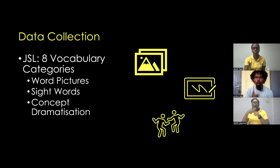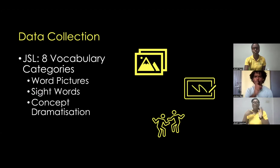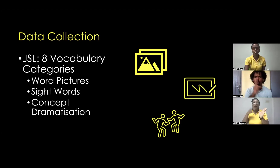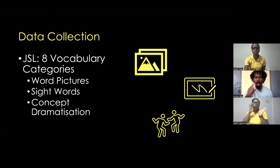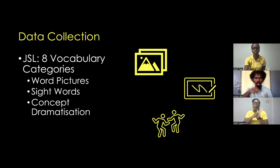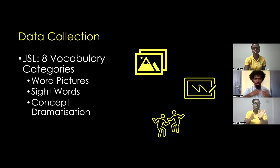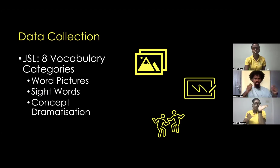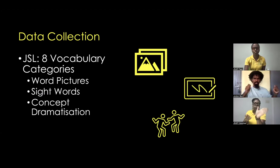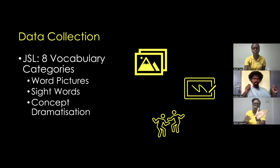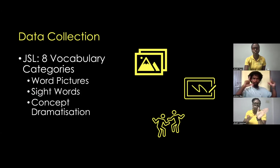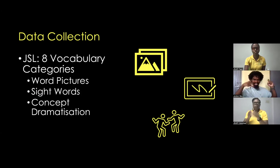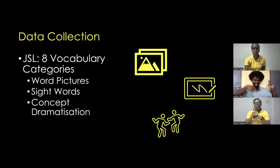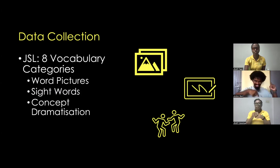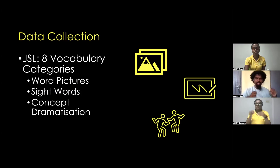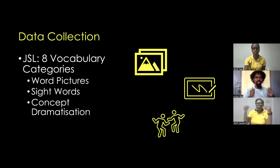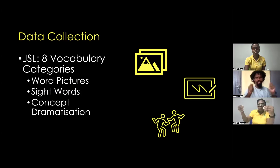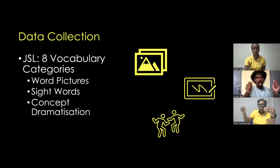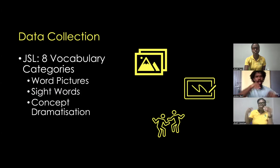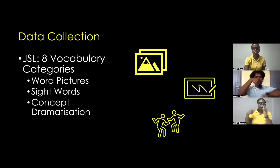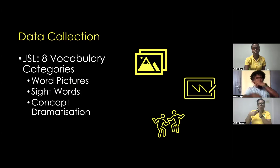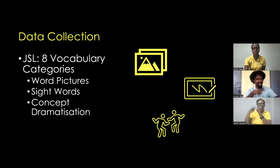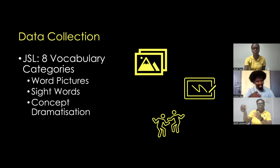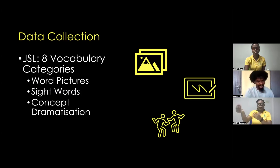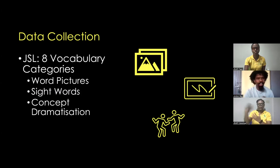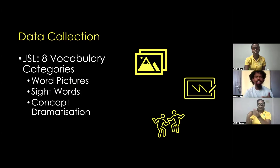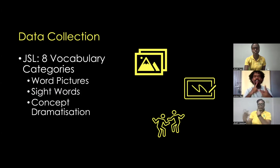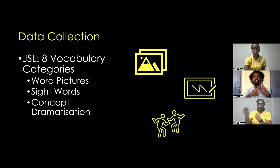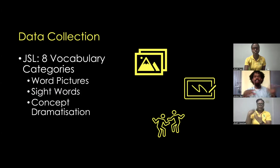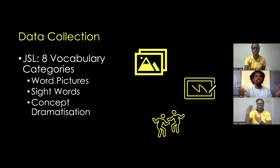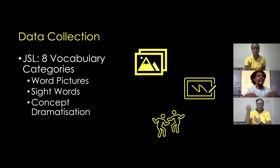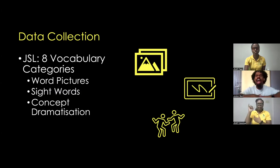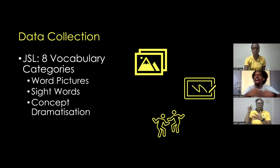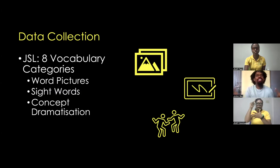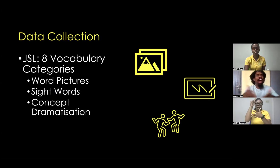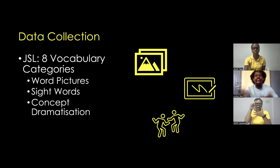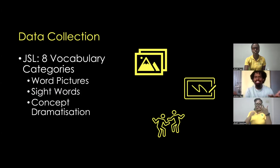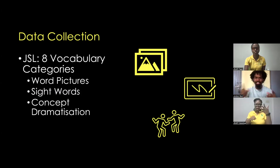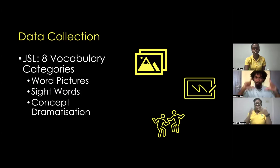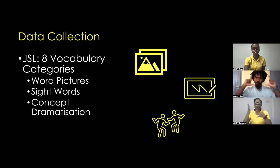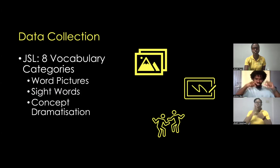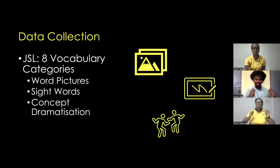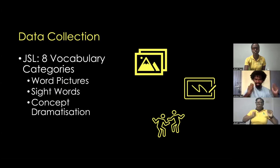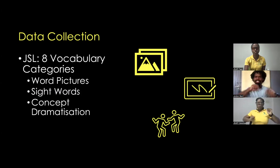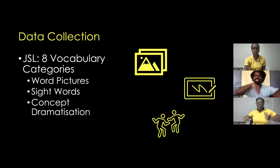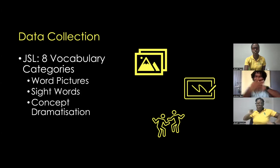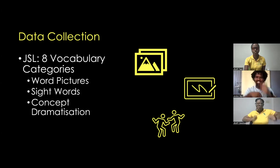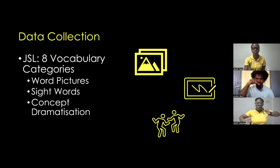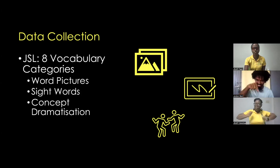pictures. Some of them, just words, but we show pictures and they would send and we'd look at it and